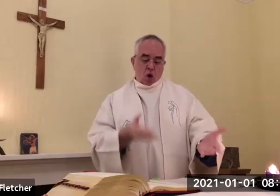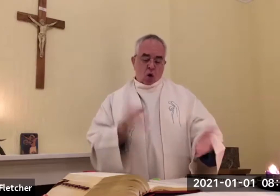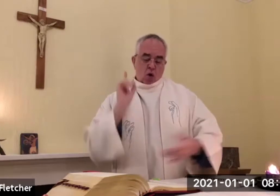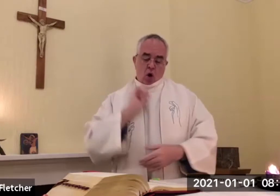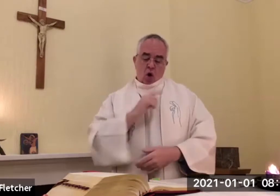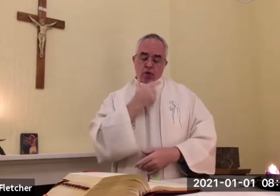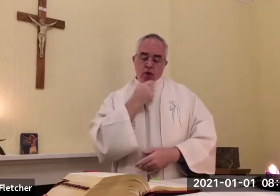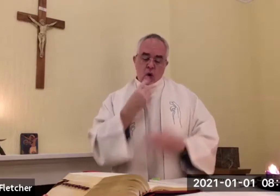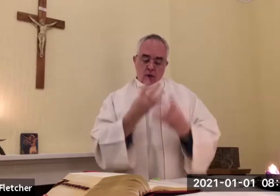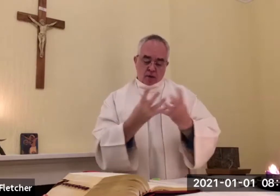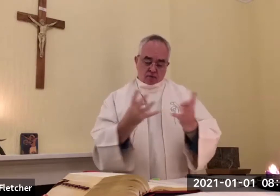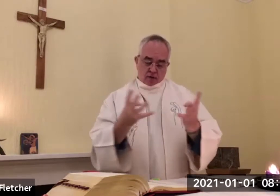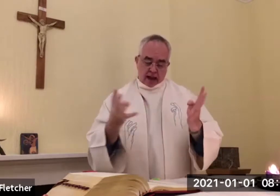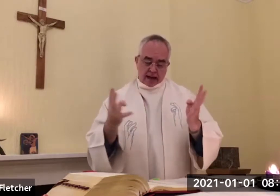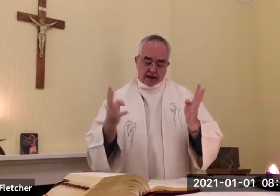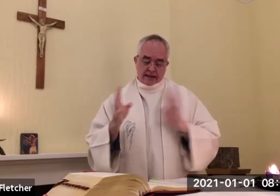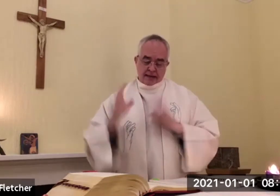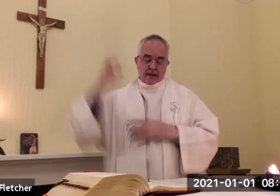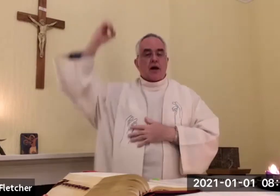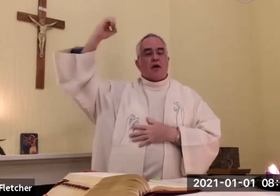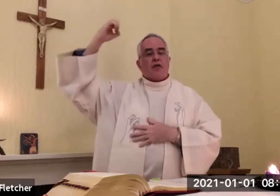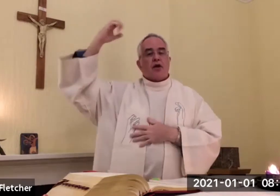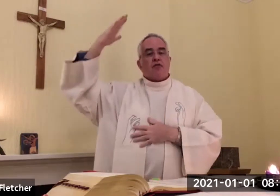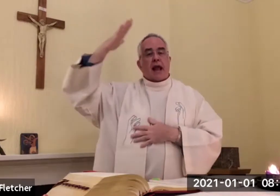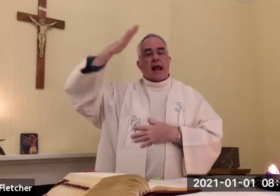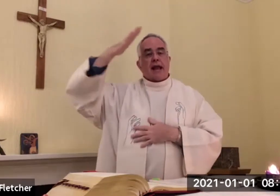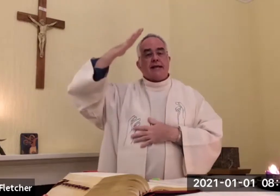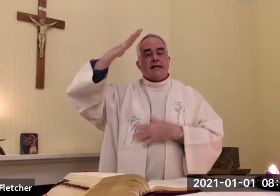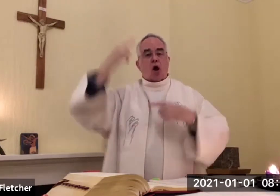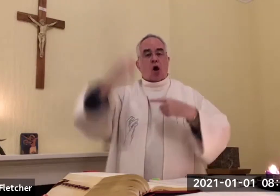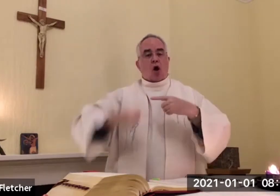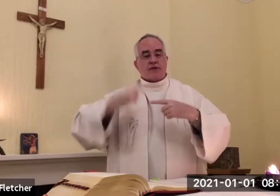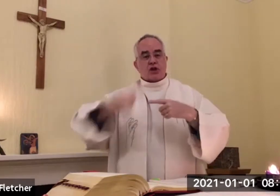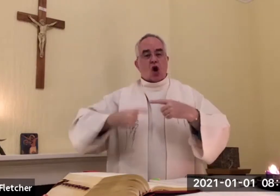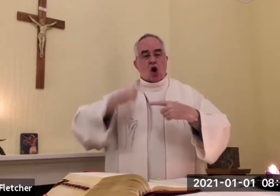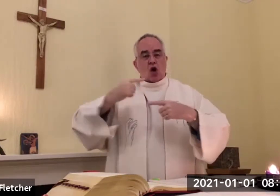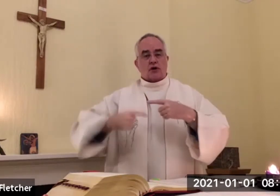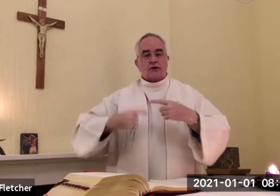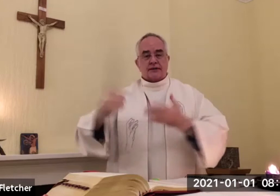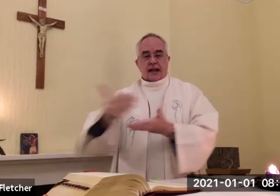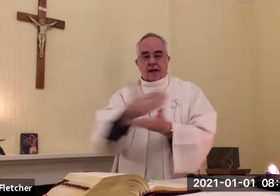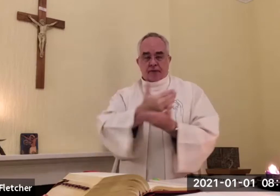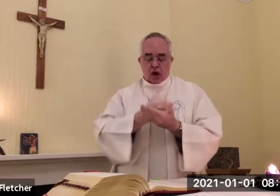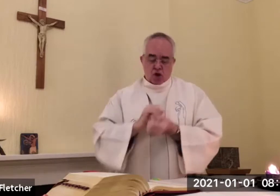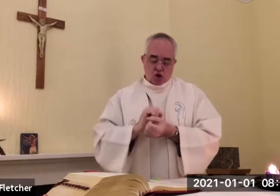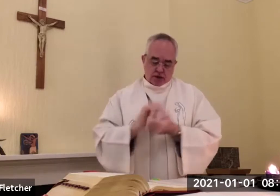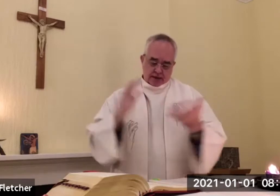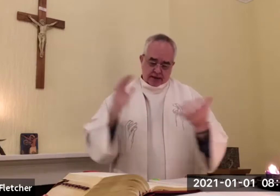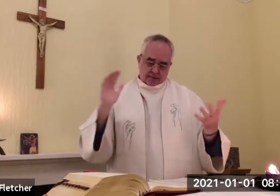bestowed on the human race the grace of eternal salvation.